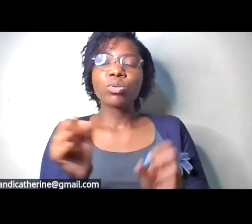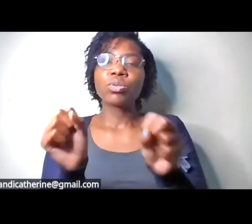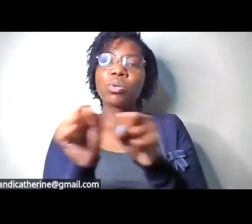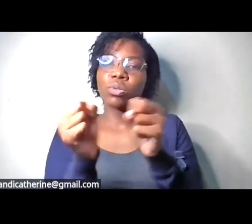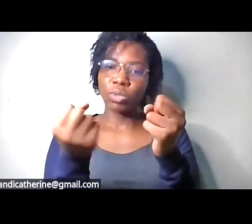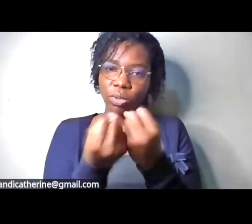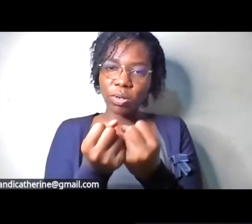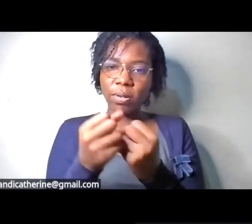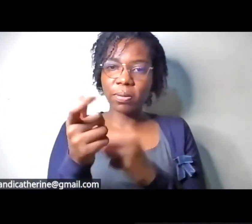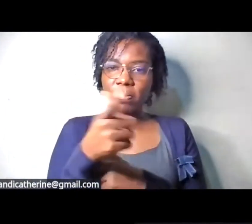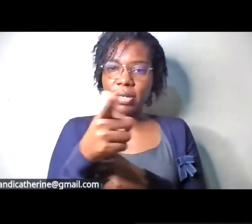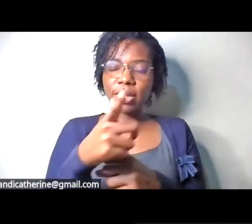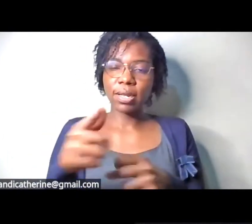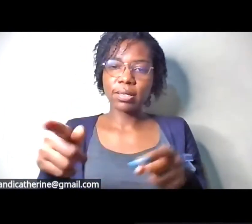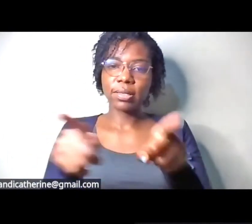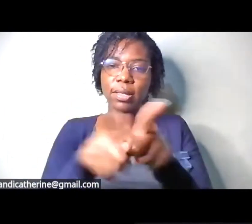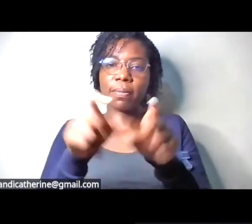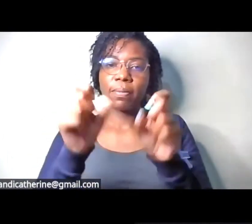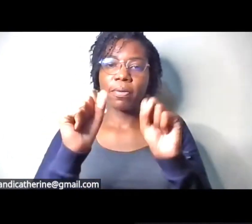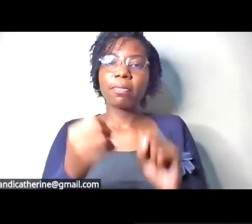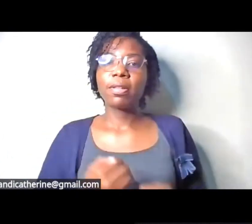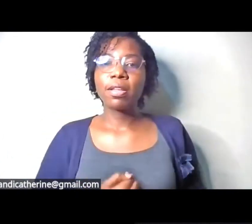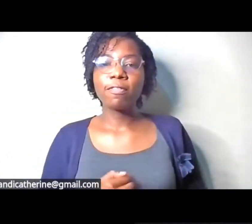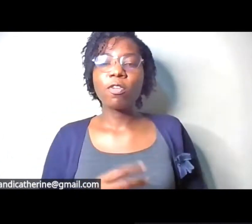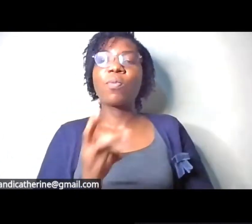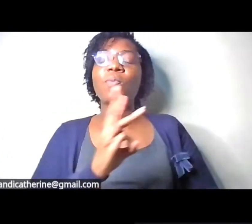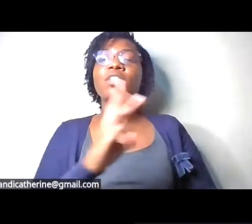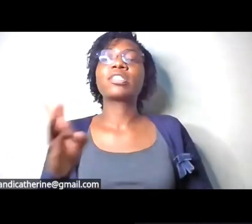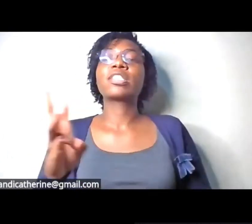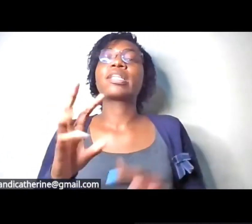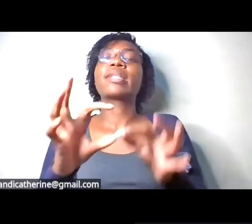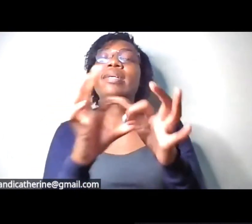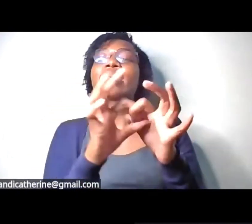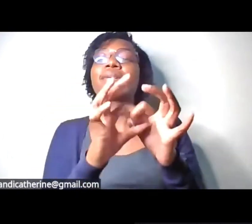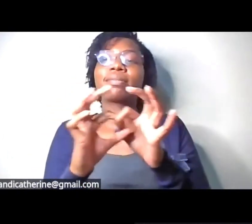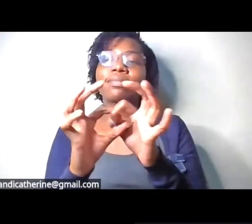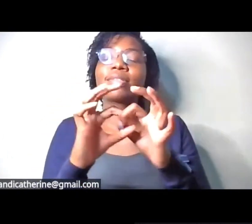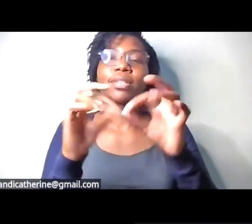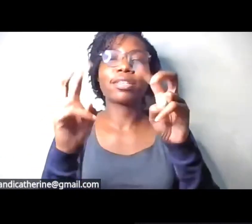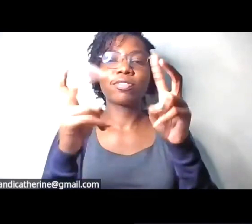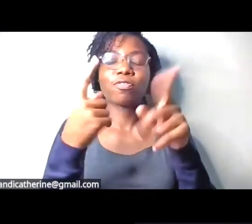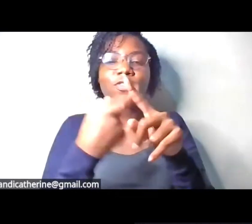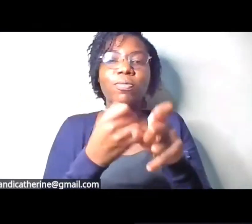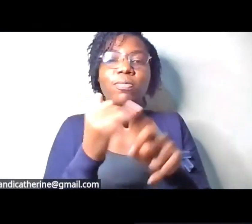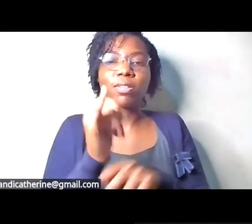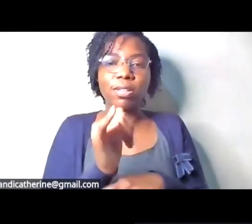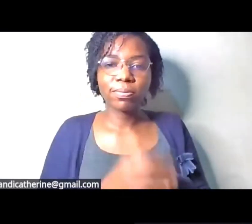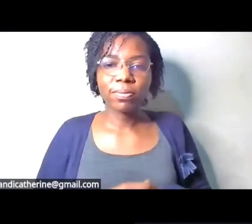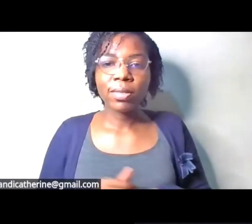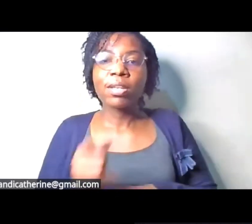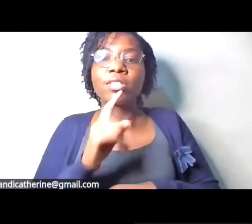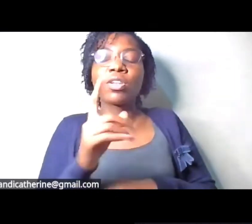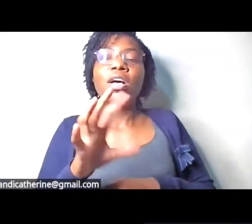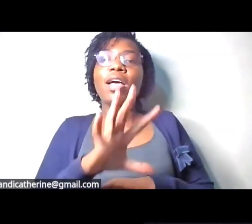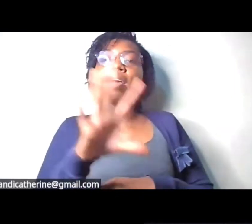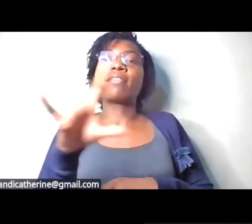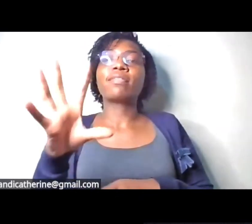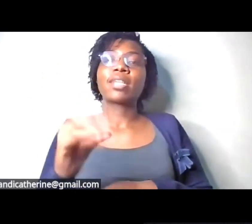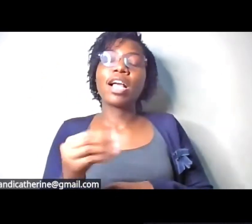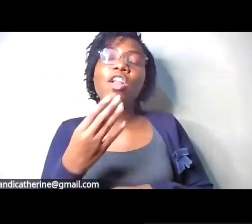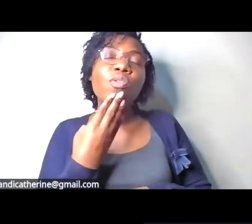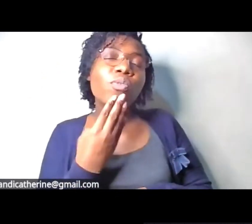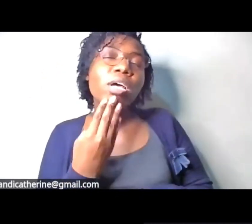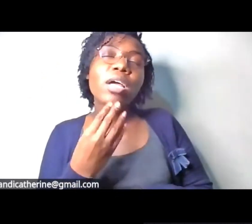you call the Western culture aspects of it. So like the African Luya Kikuyu Kamba